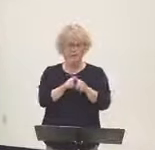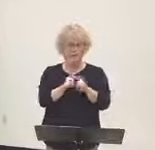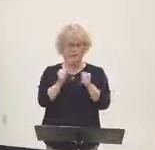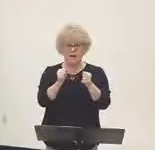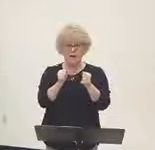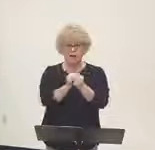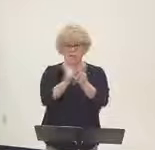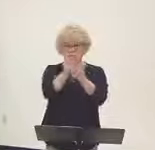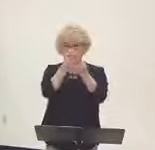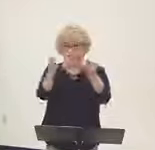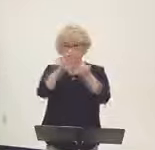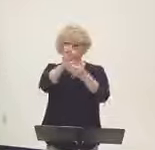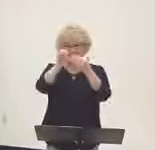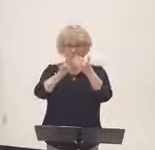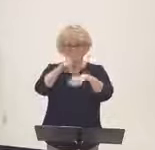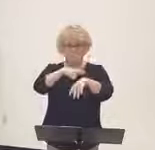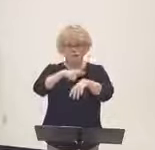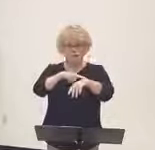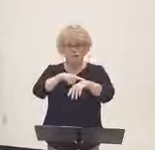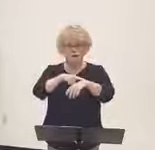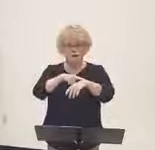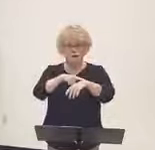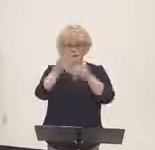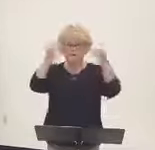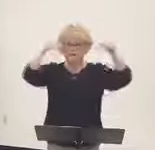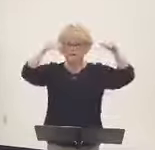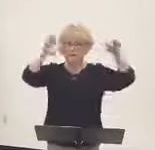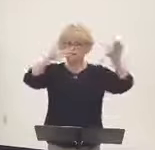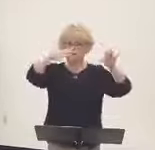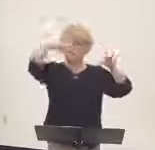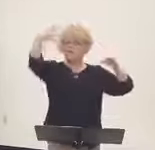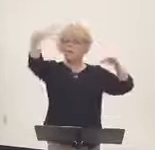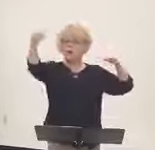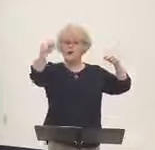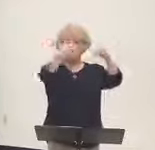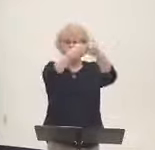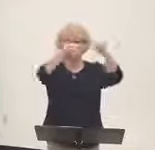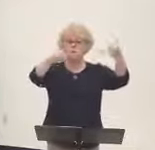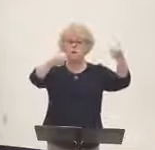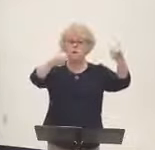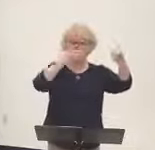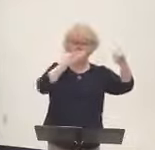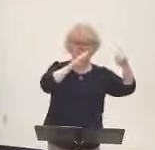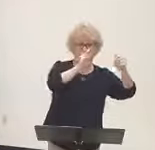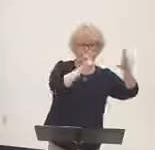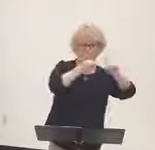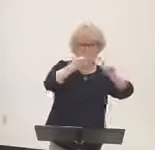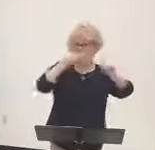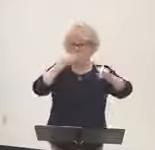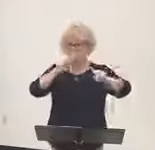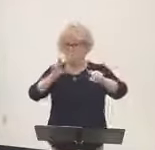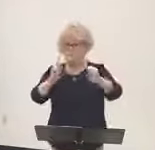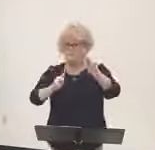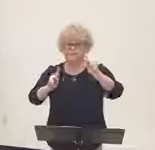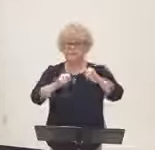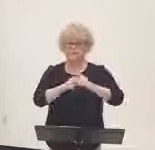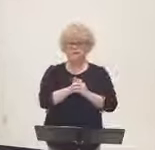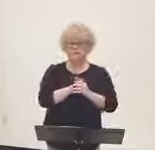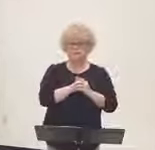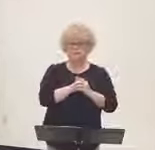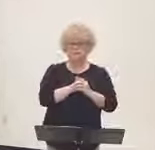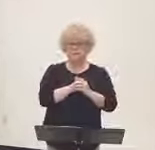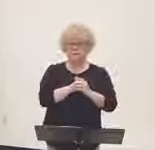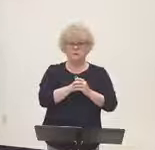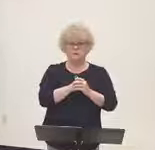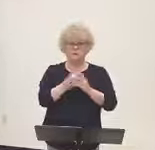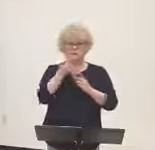at the end of the age. The angels will go out and separate the wicked from the righteous and